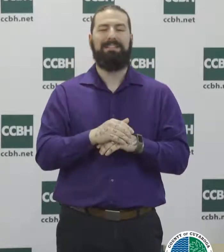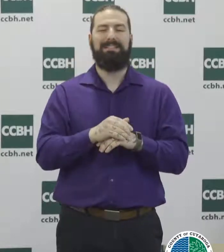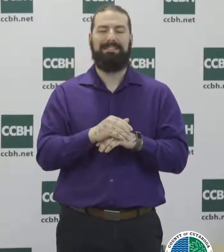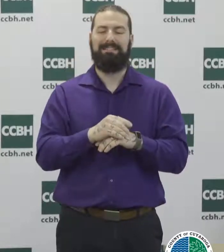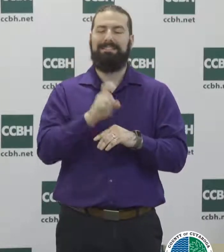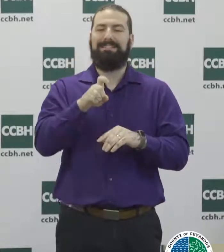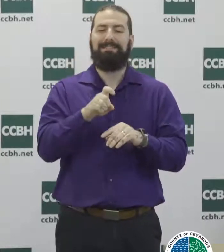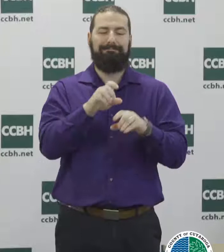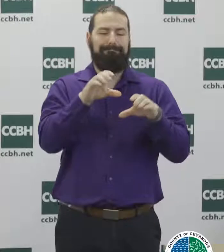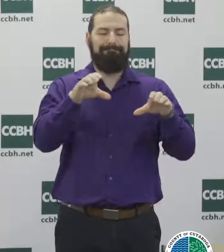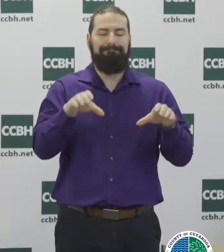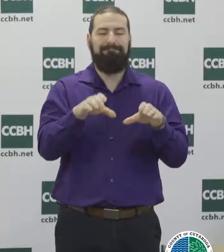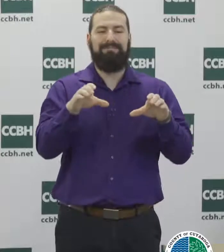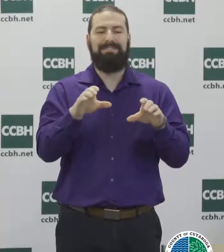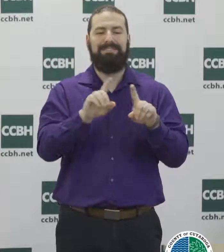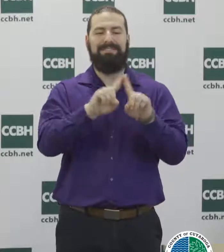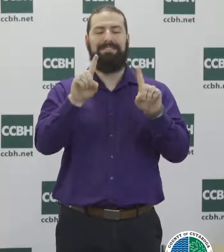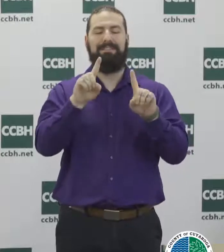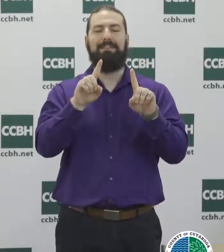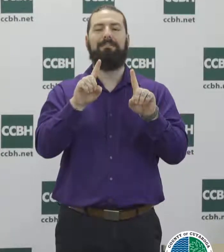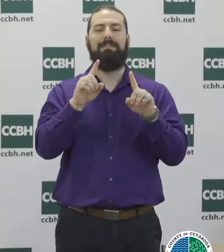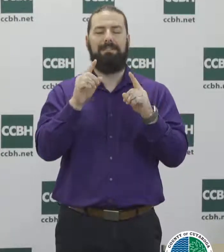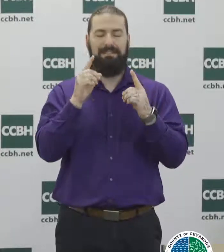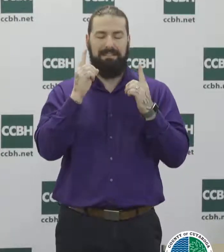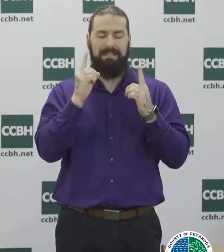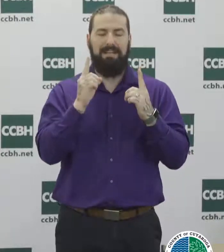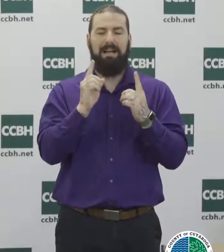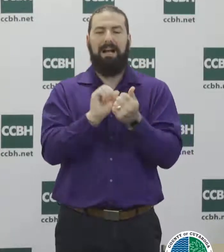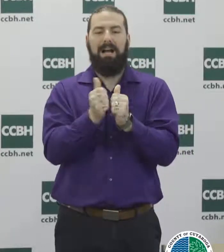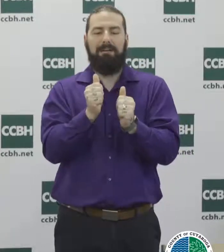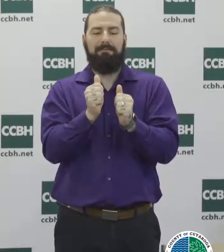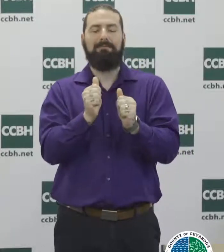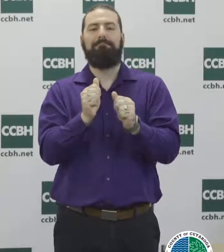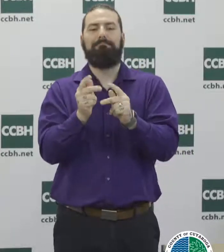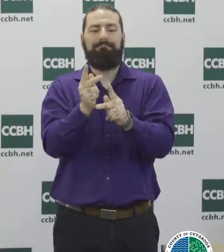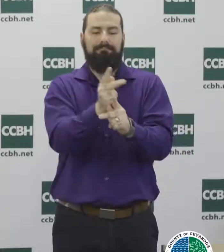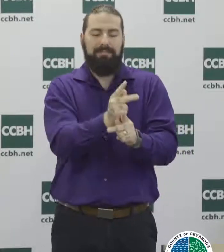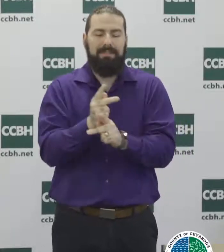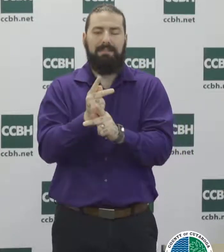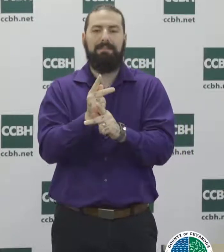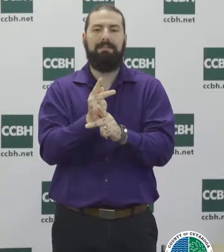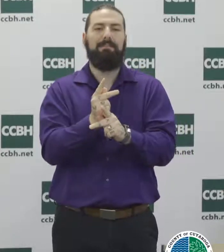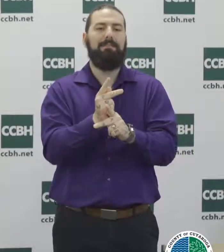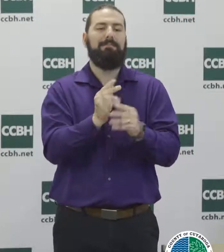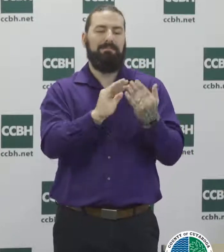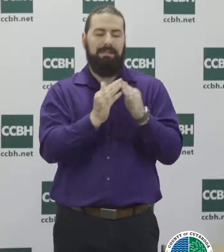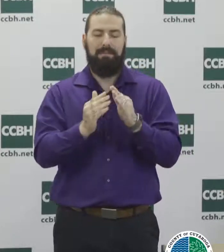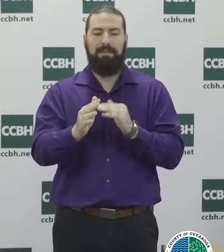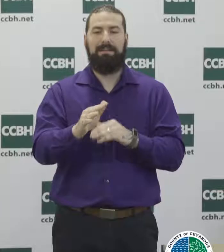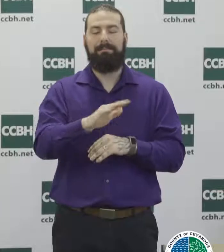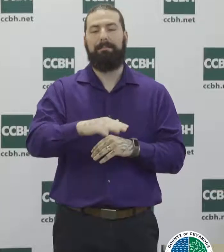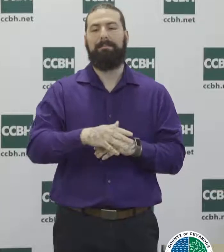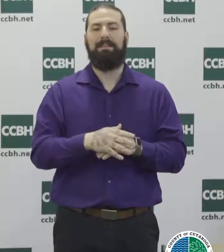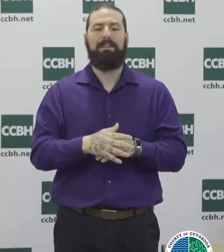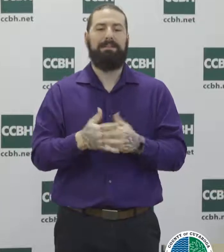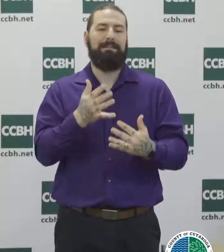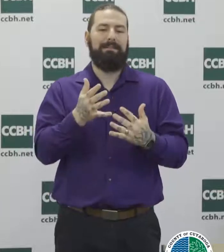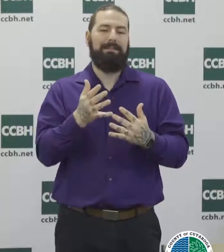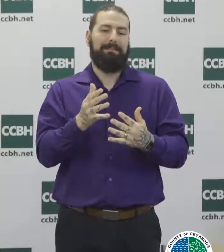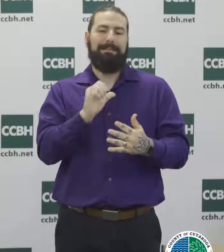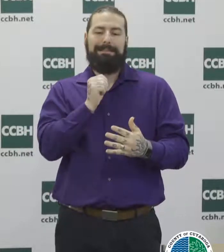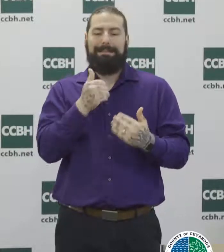the way we think about caring for our community and caring for everyone in our community who perhaps have not had the same